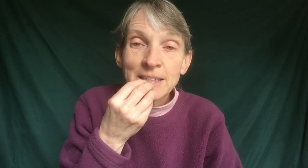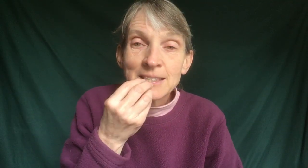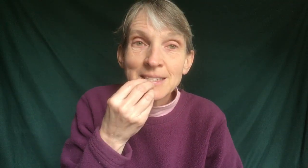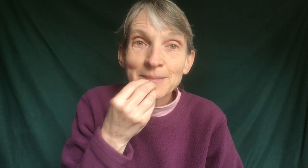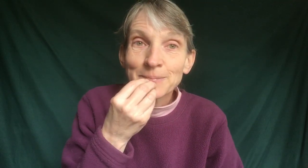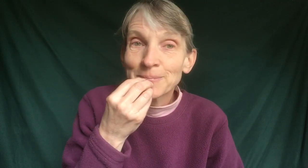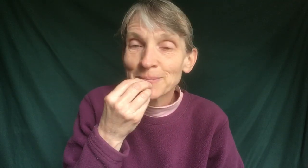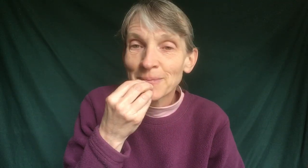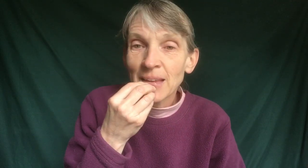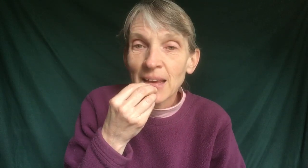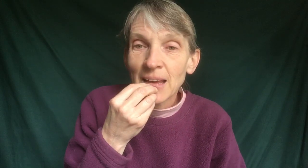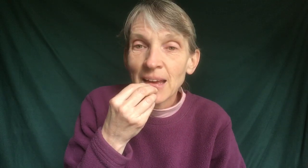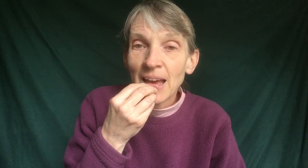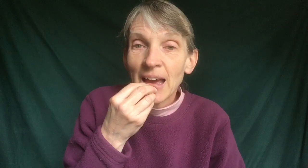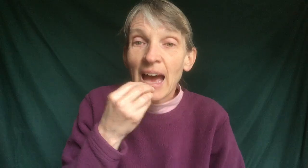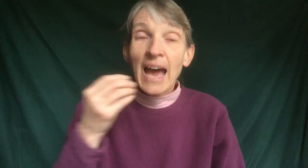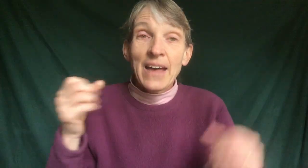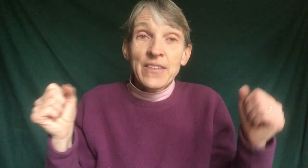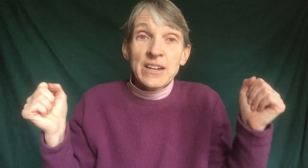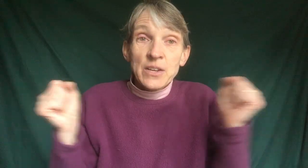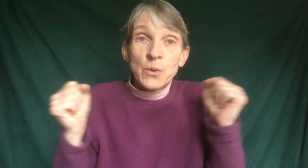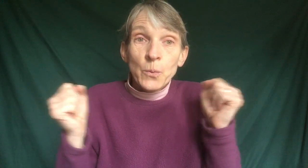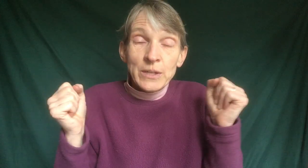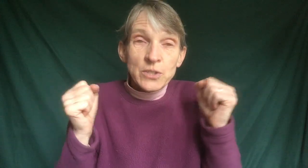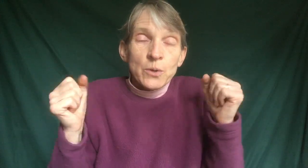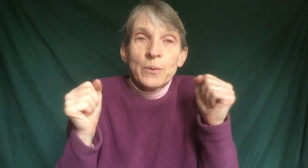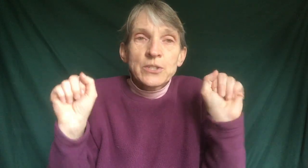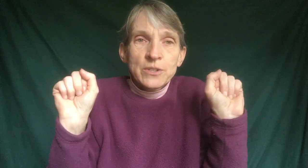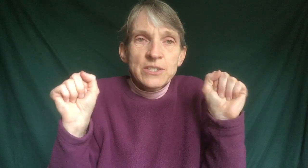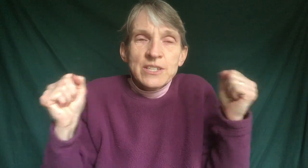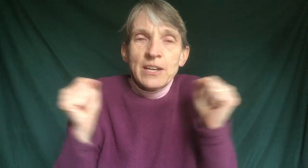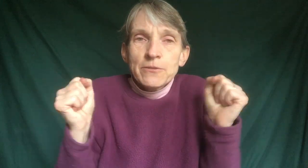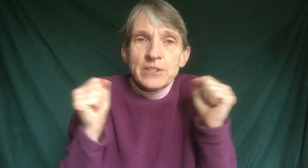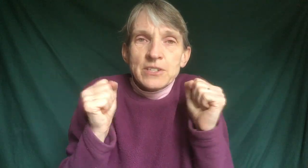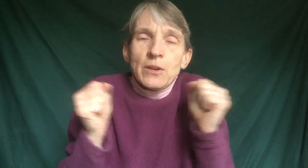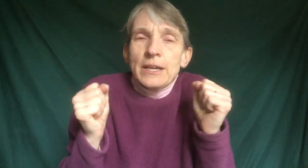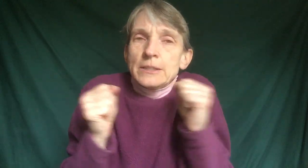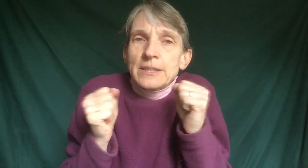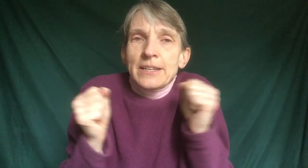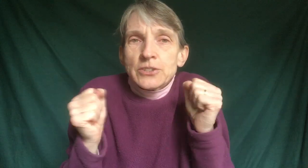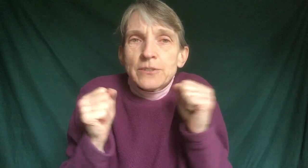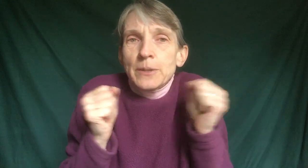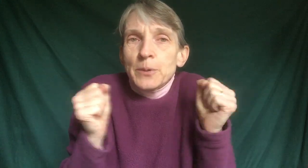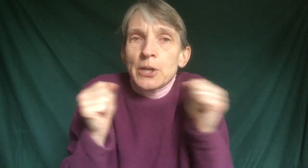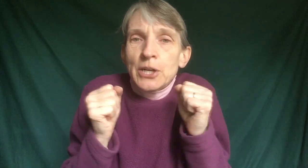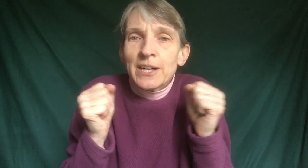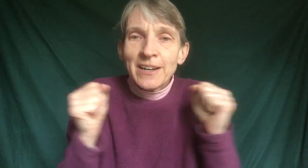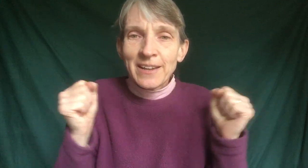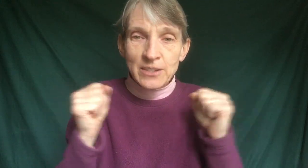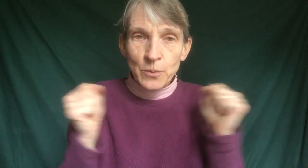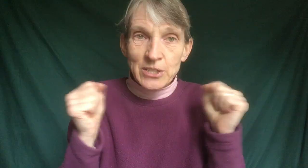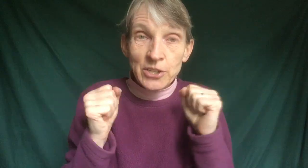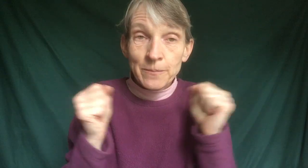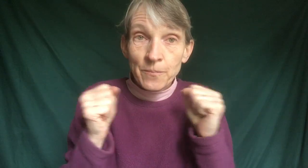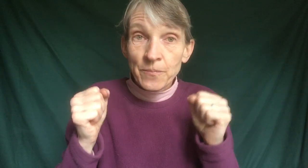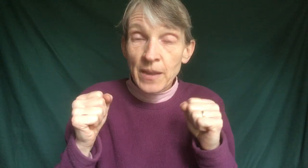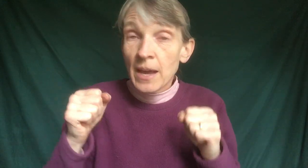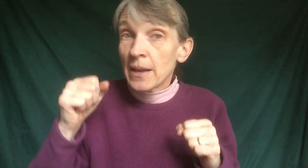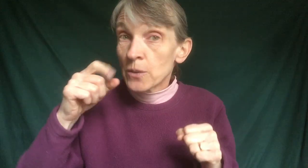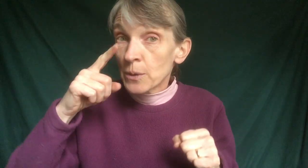seeds. And then in the winter you just take your fist and go like you're shivering, brr. That's winter. In the winter